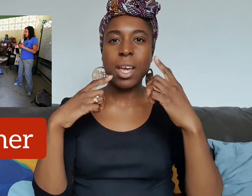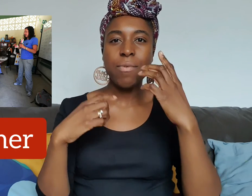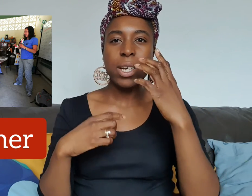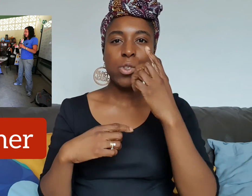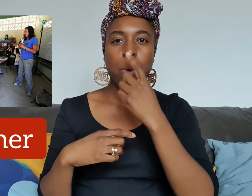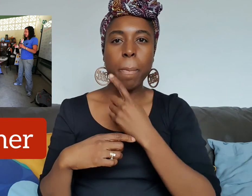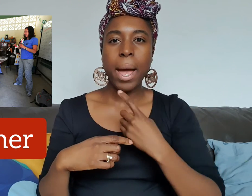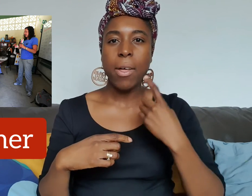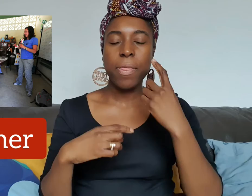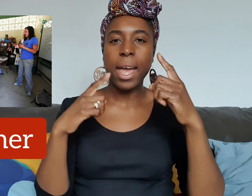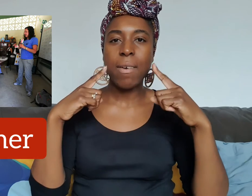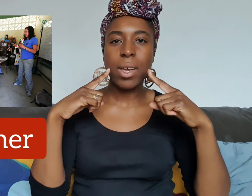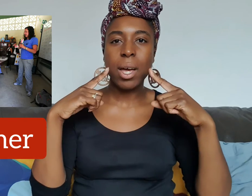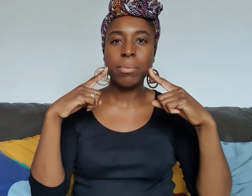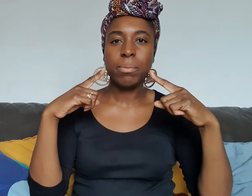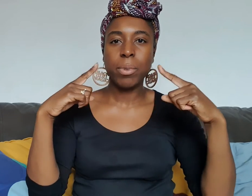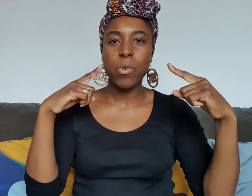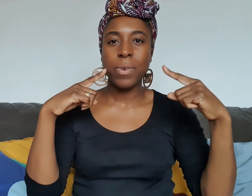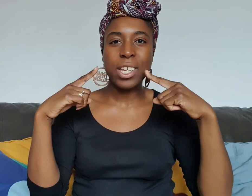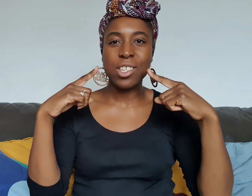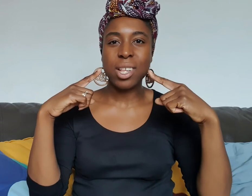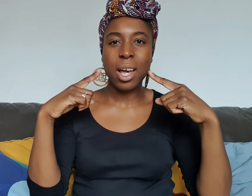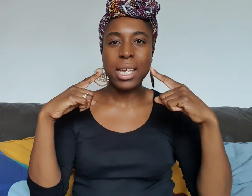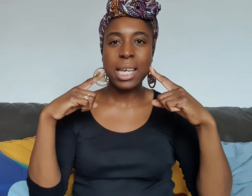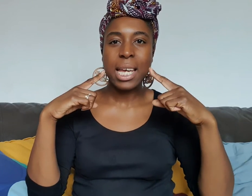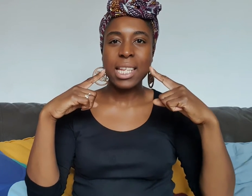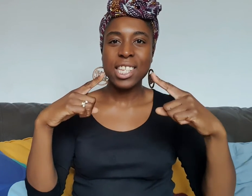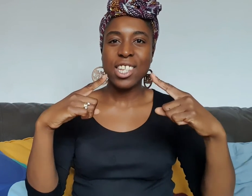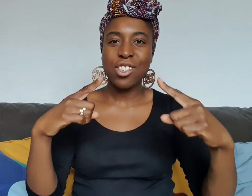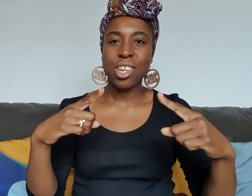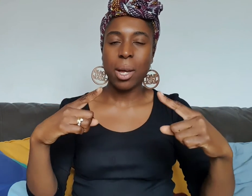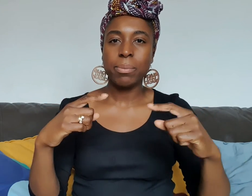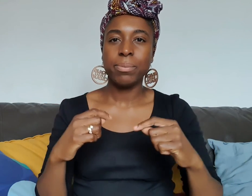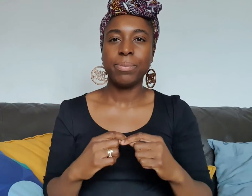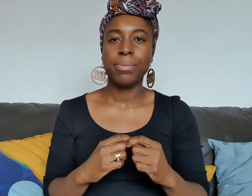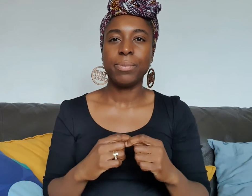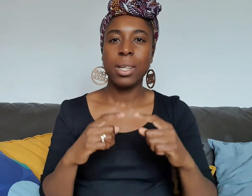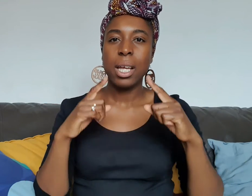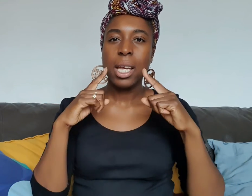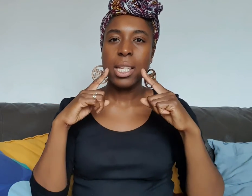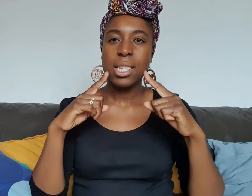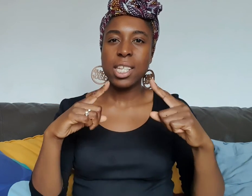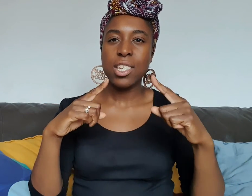around your mouth area. Both each side. Teacher. Teacher.